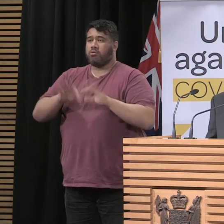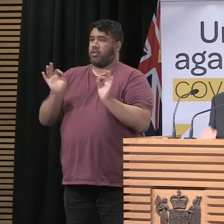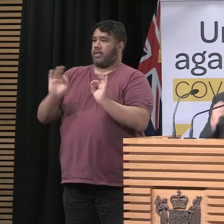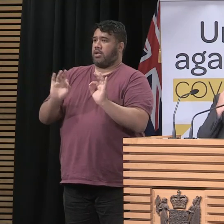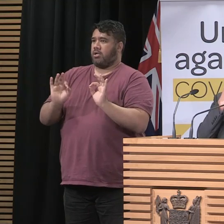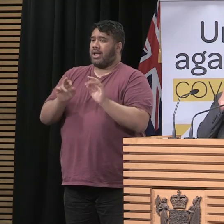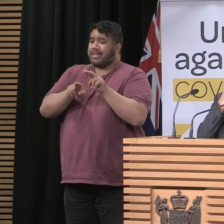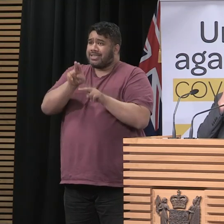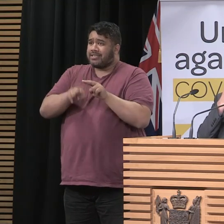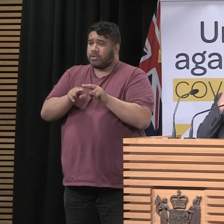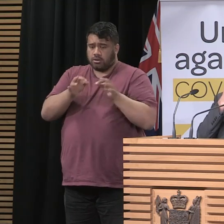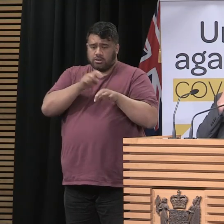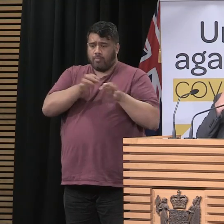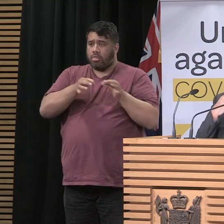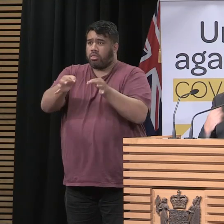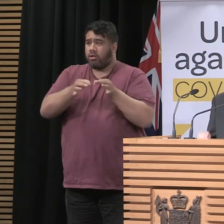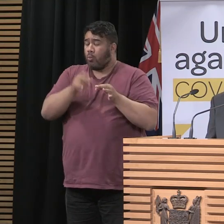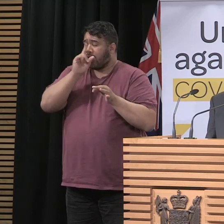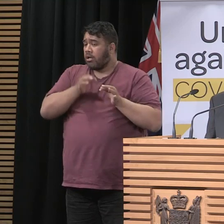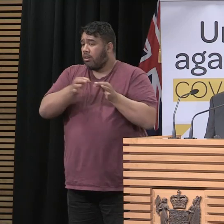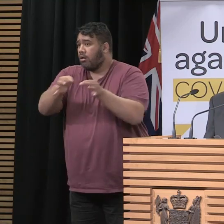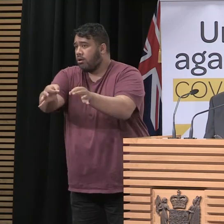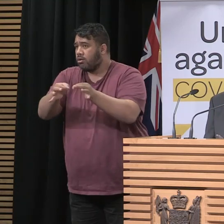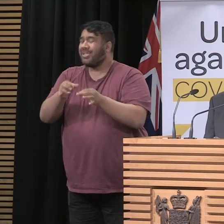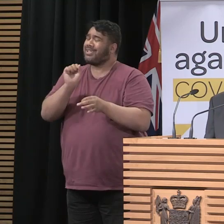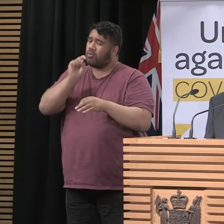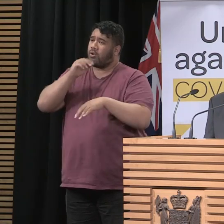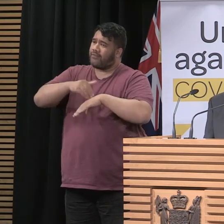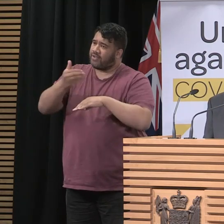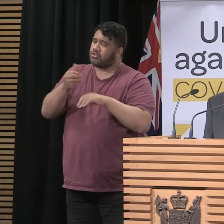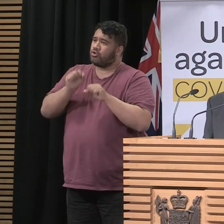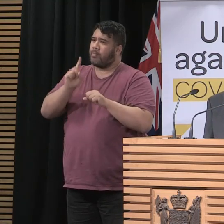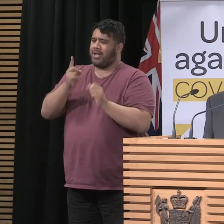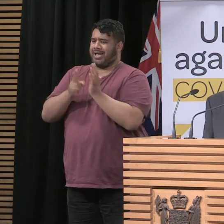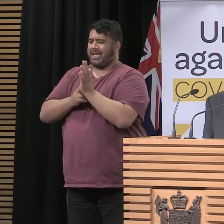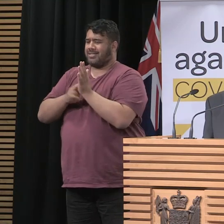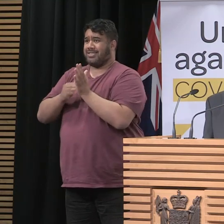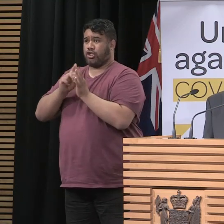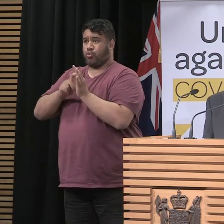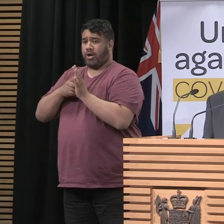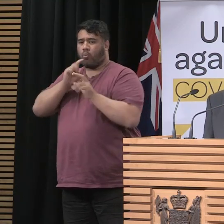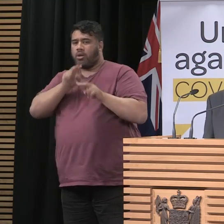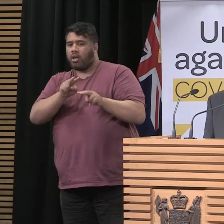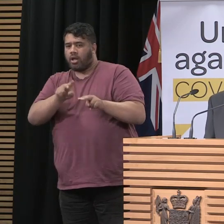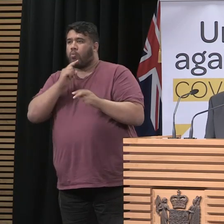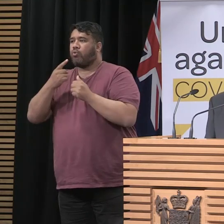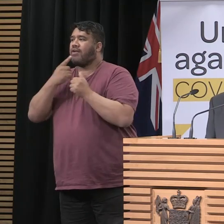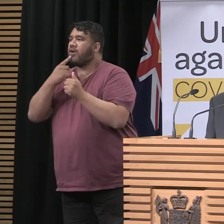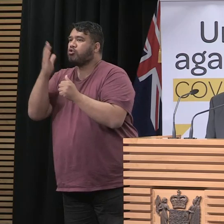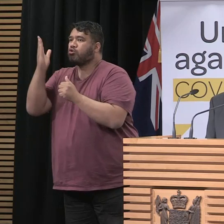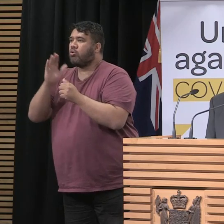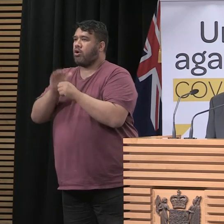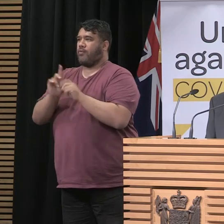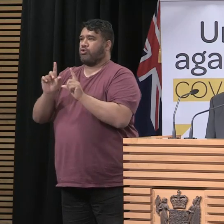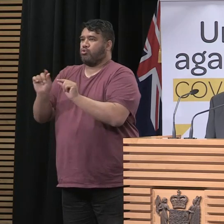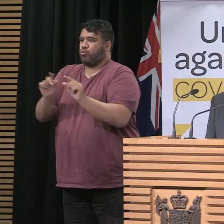bit. If this is prolonged, of course it will be affected, and NZQA will provide advice to those schools and to those kids